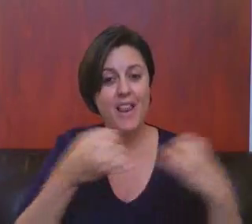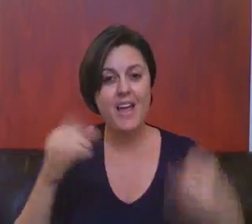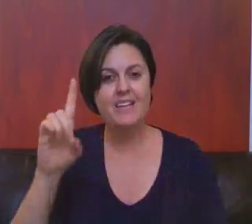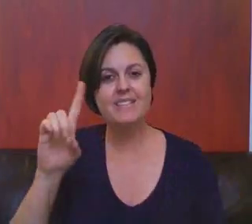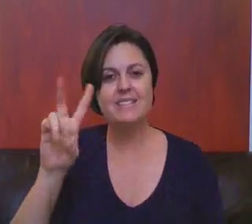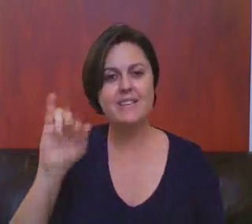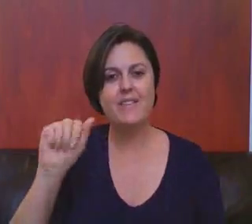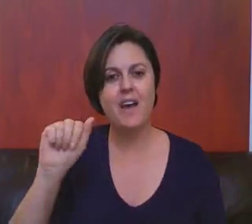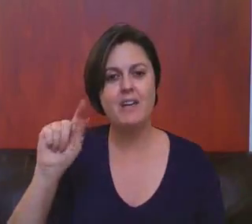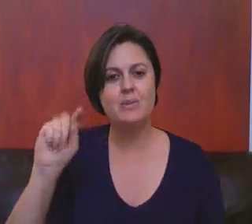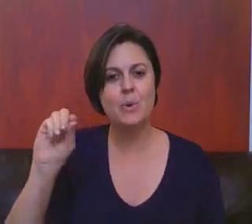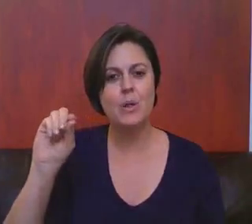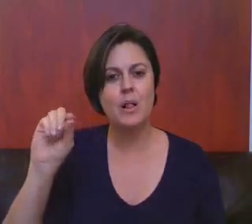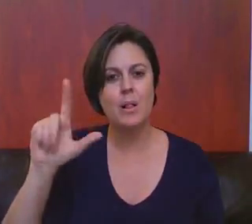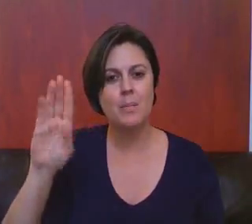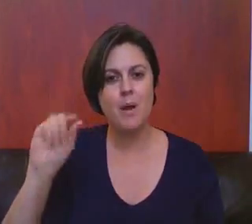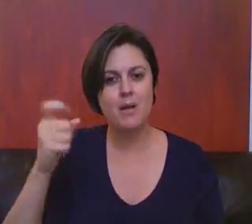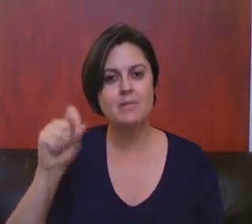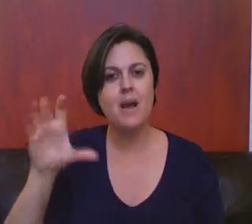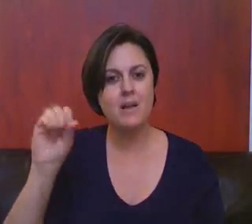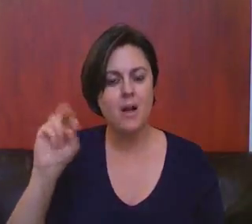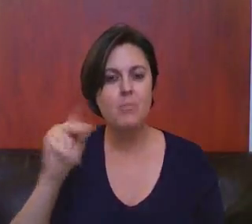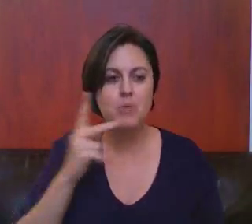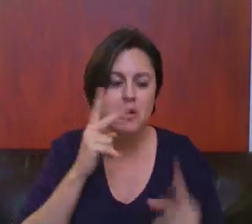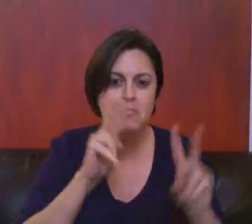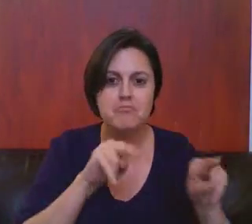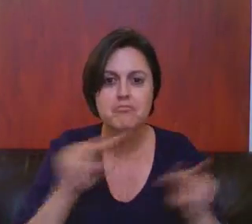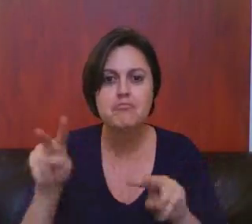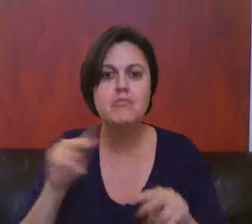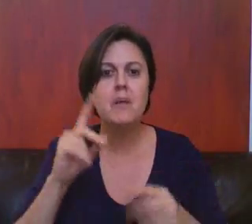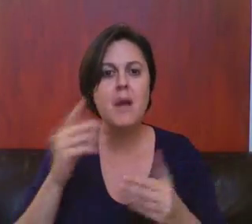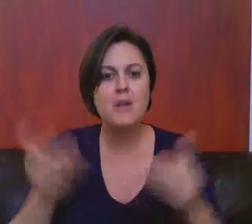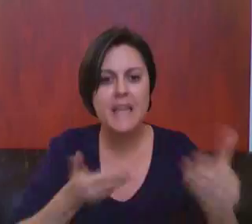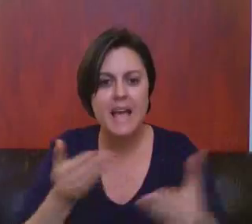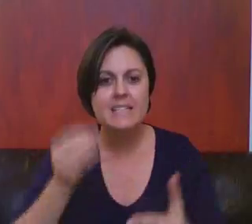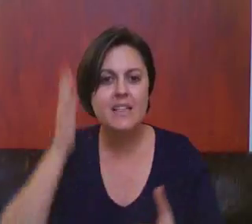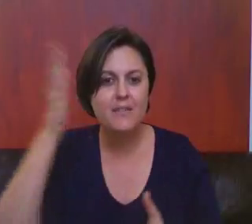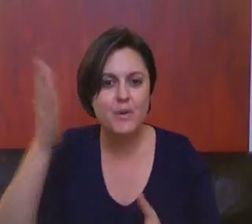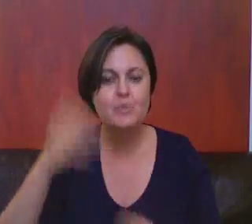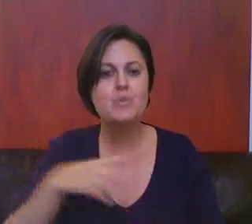past interviews and read about future guests. Have a great week.